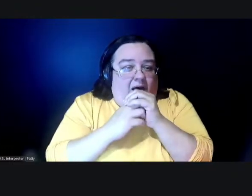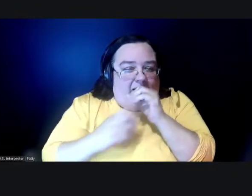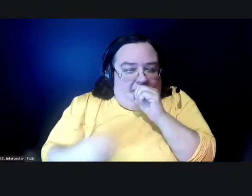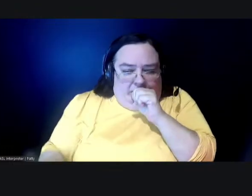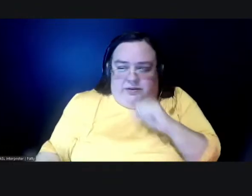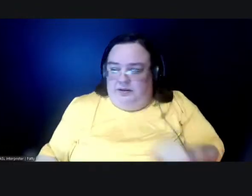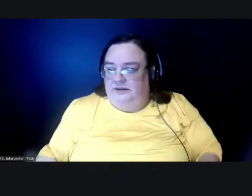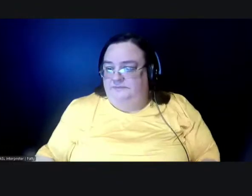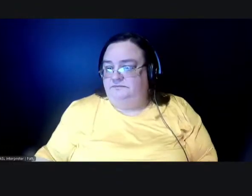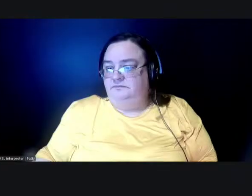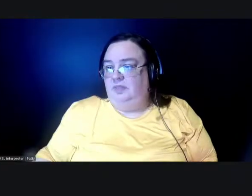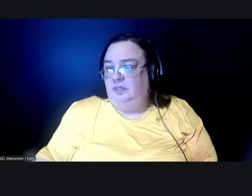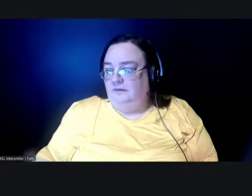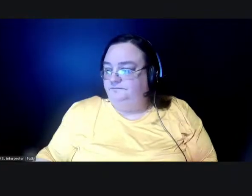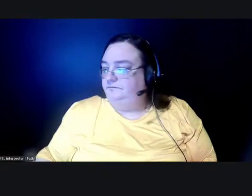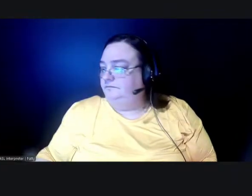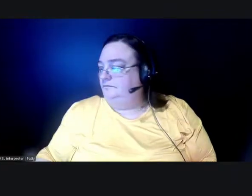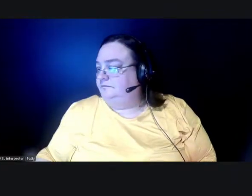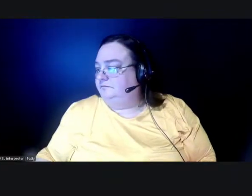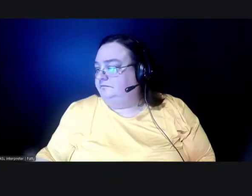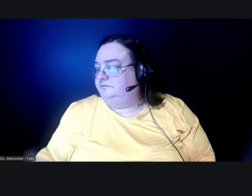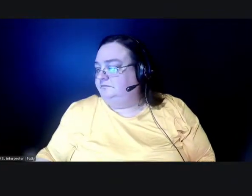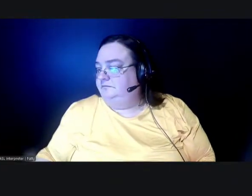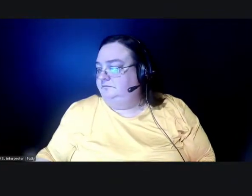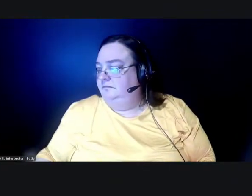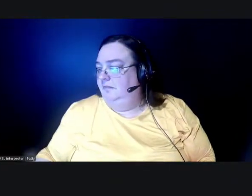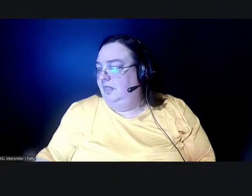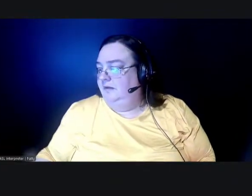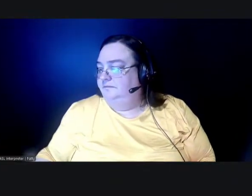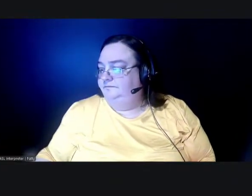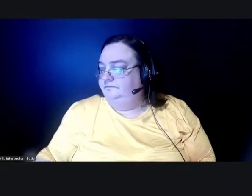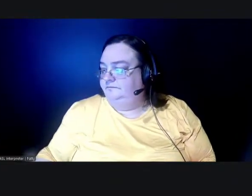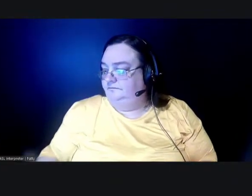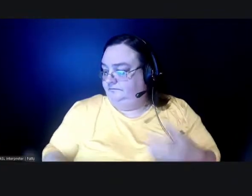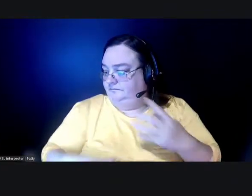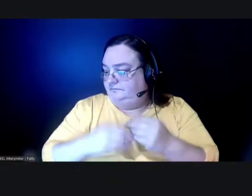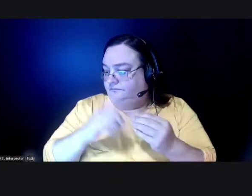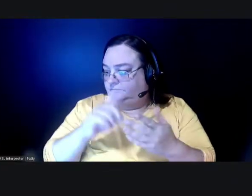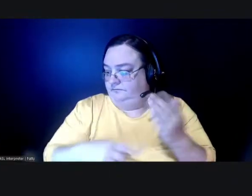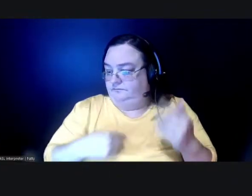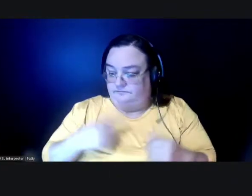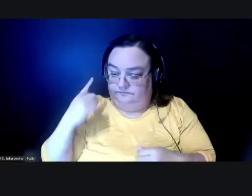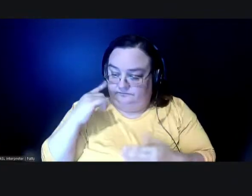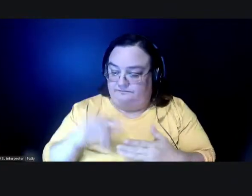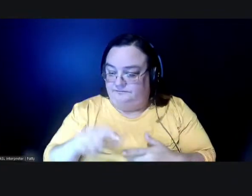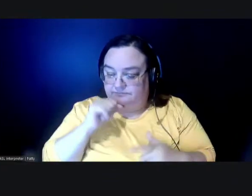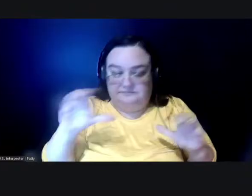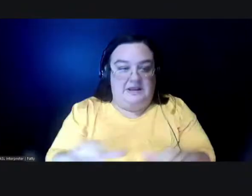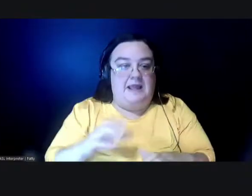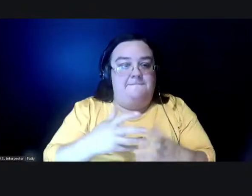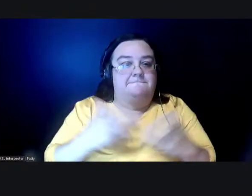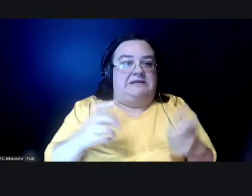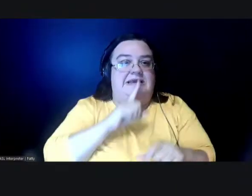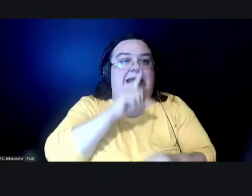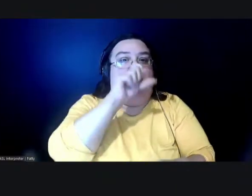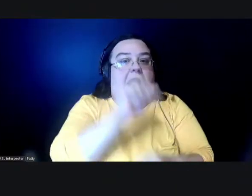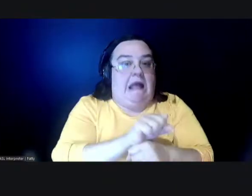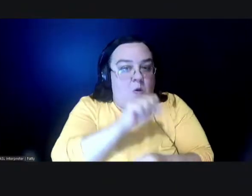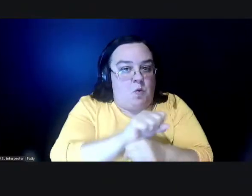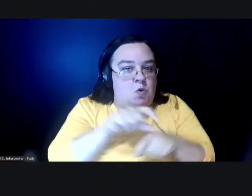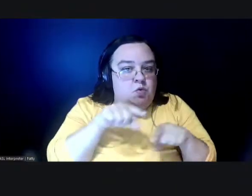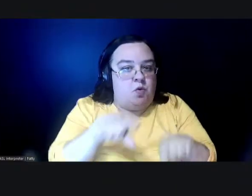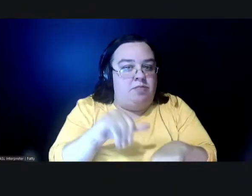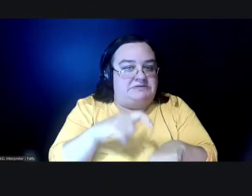Coupling that with the fact that what I'm hearing is that they haven't done much actual work during those time periods that